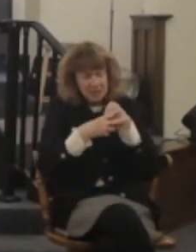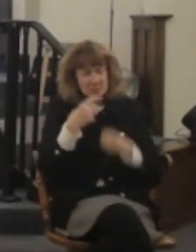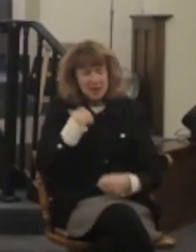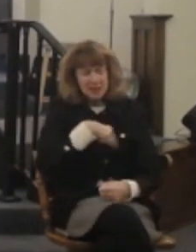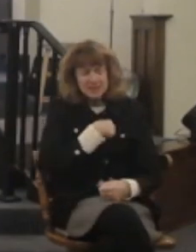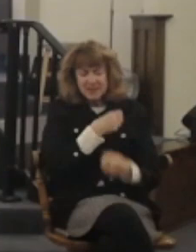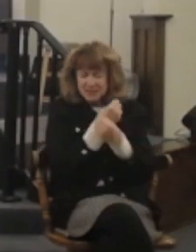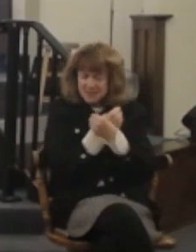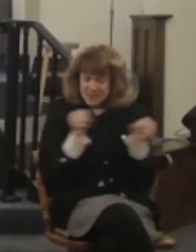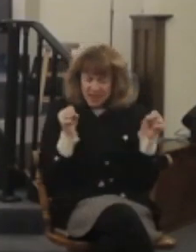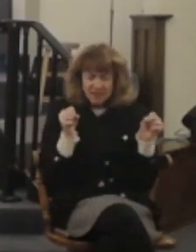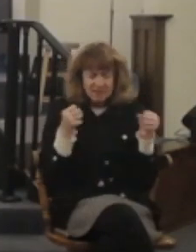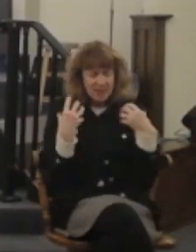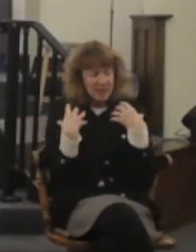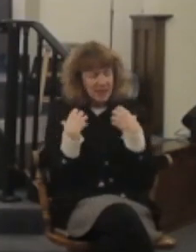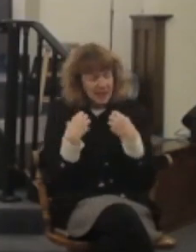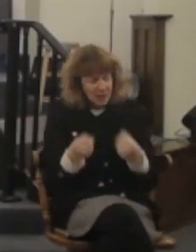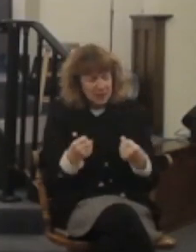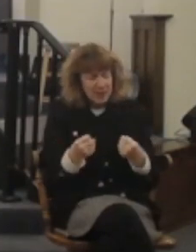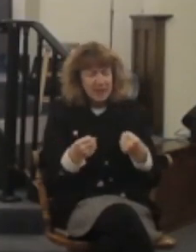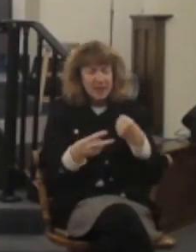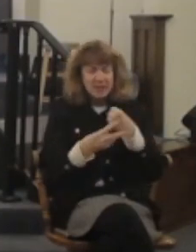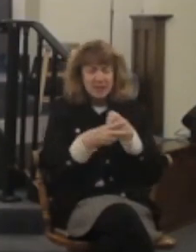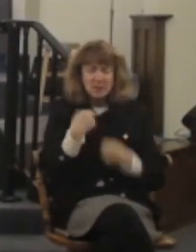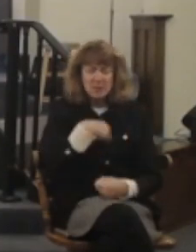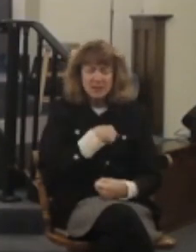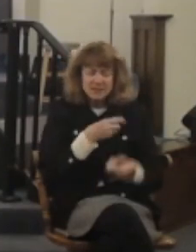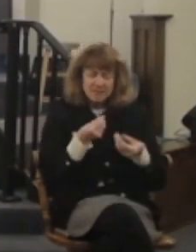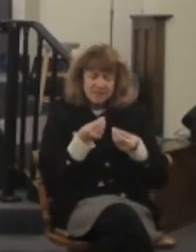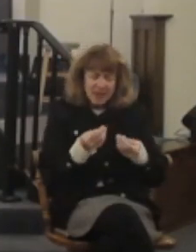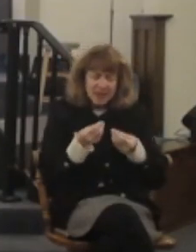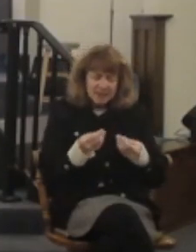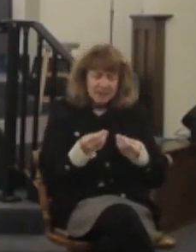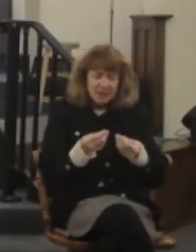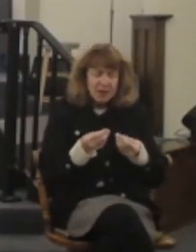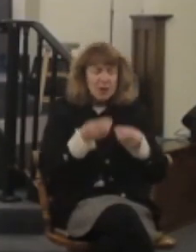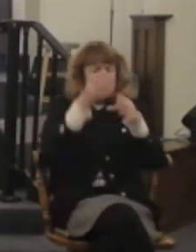us healthy. We trust you to keep us fed. And we trust you with our